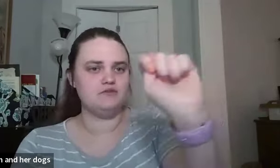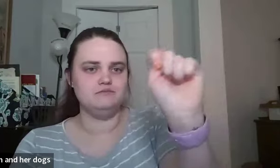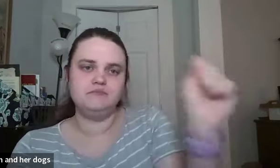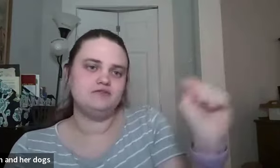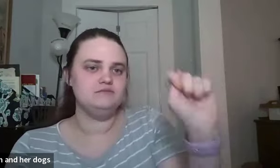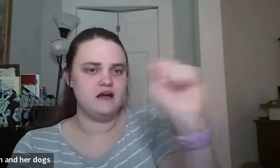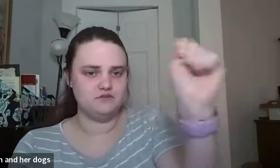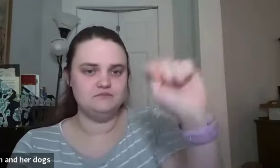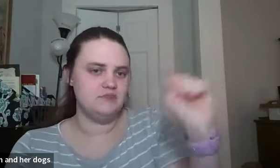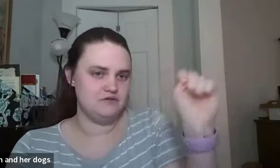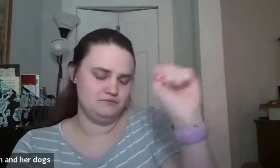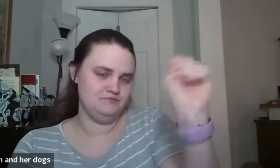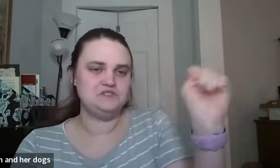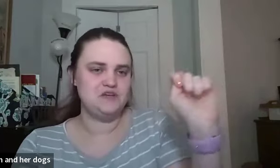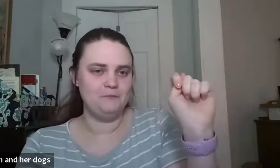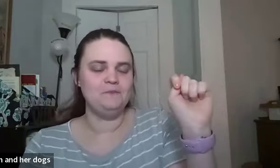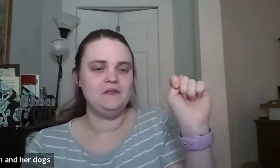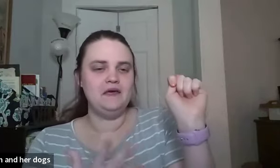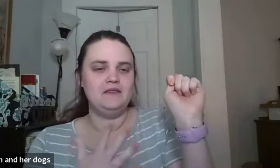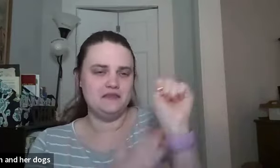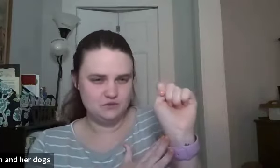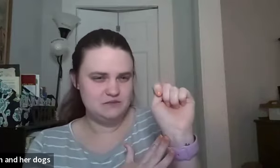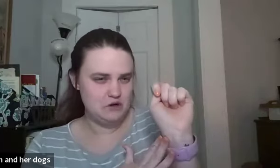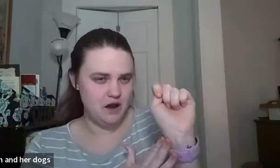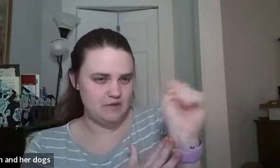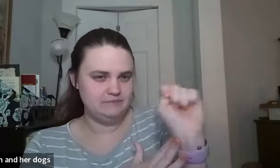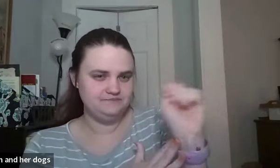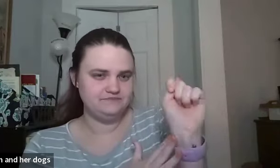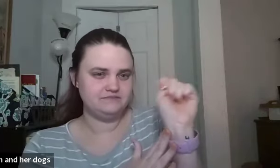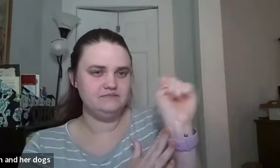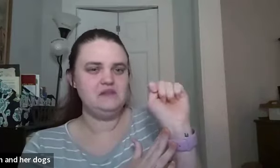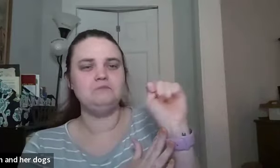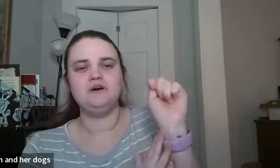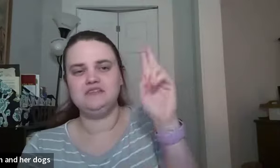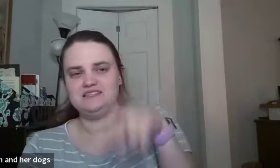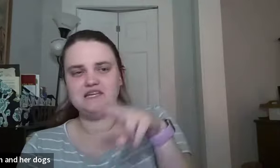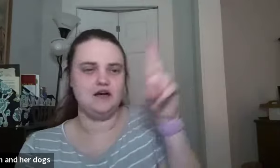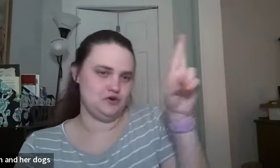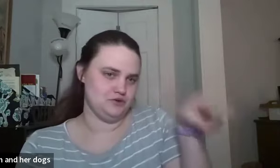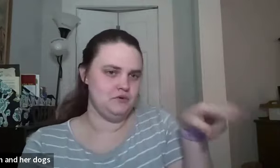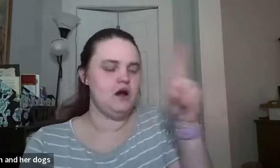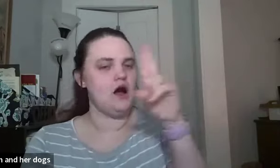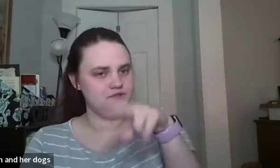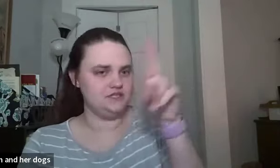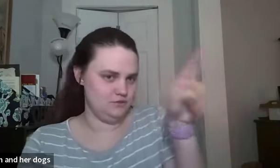bathroom, bathroom, bathroom, bathroom. So this one is more common, but this is another option as